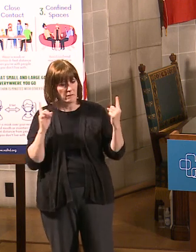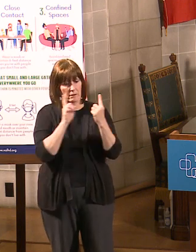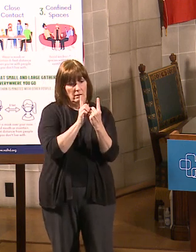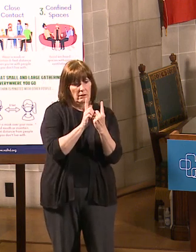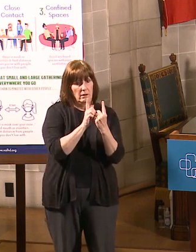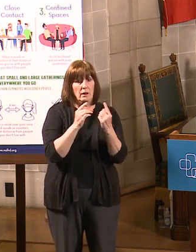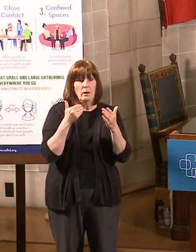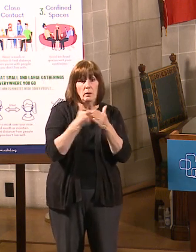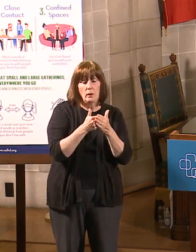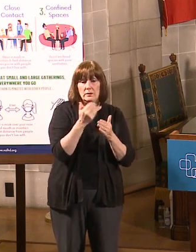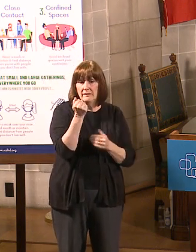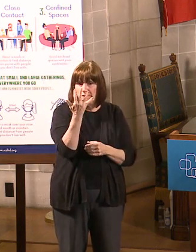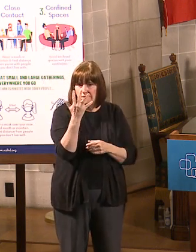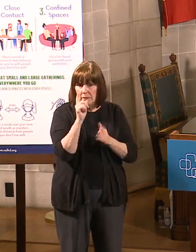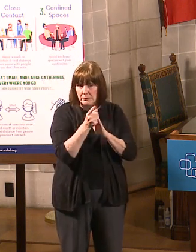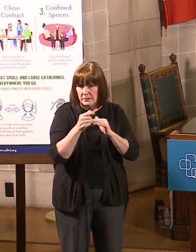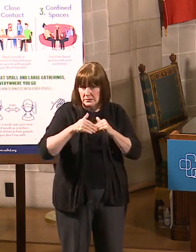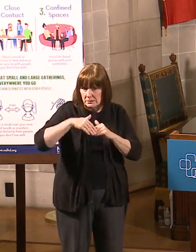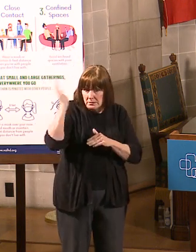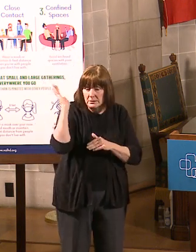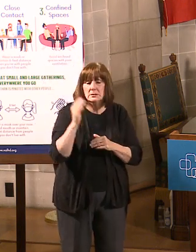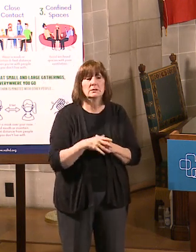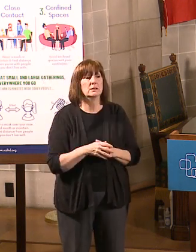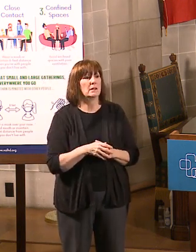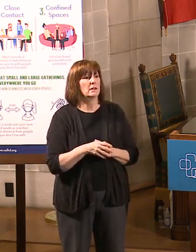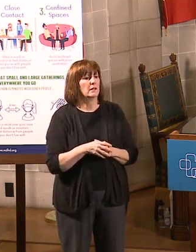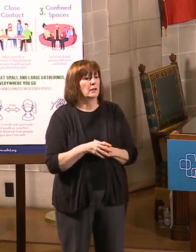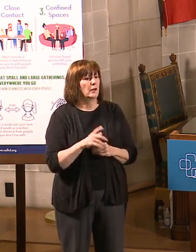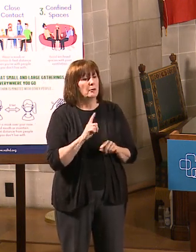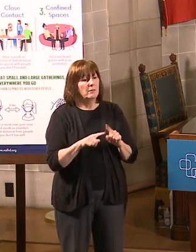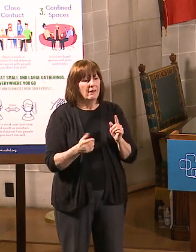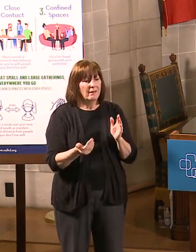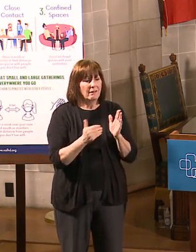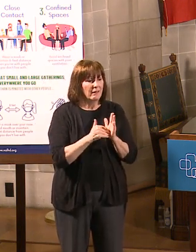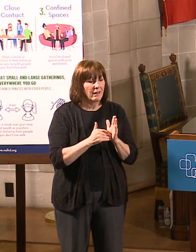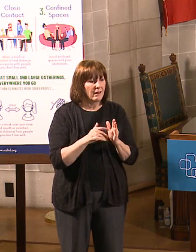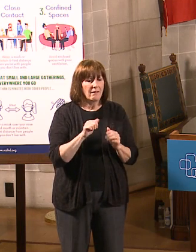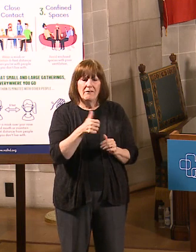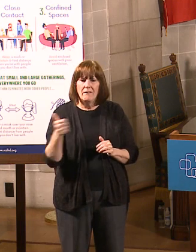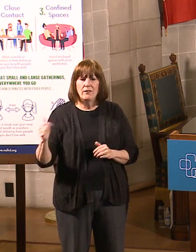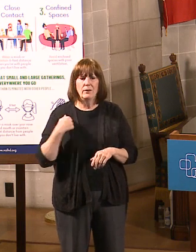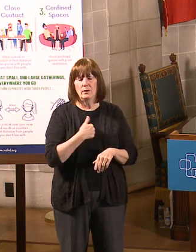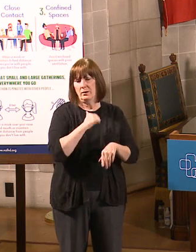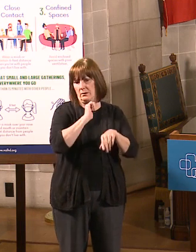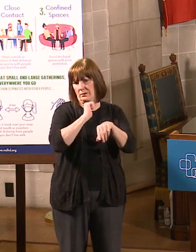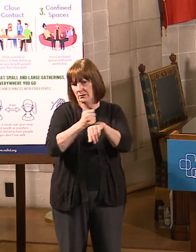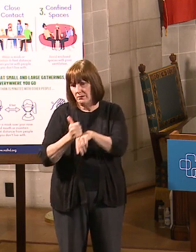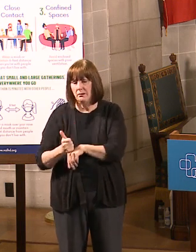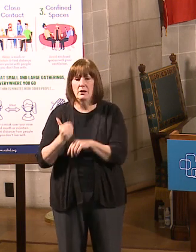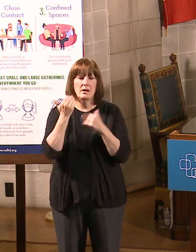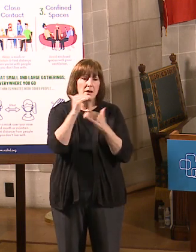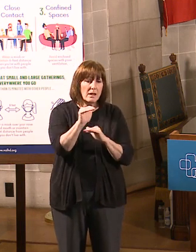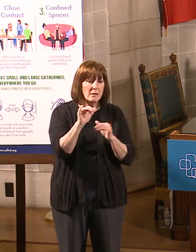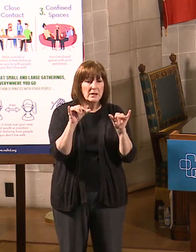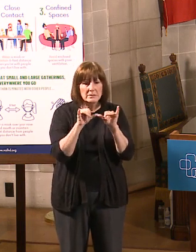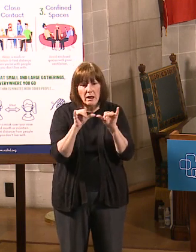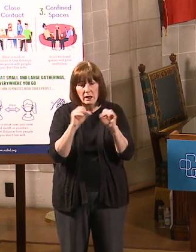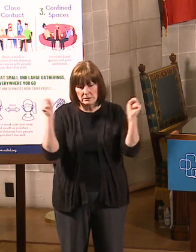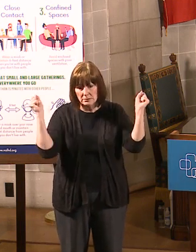part of that Swiss cheese strategy. But also the other restrictions that we put in place with regard to limiting the size of